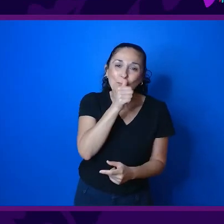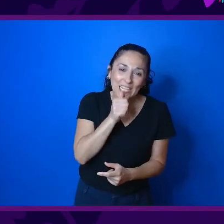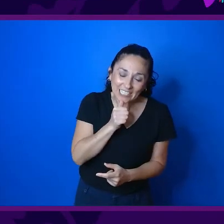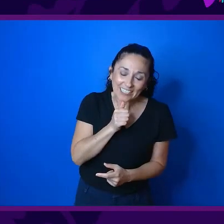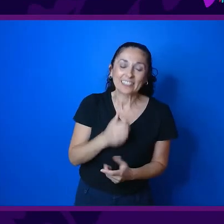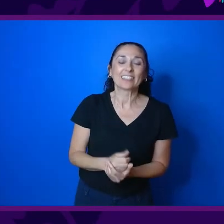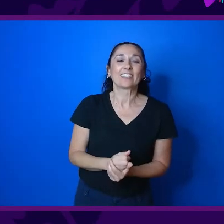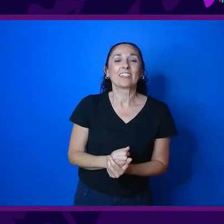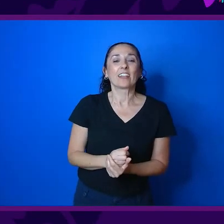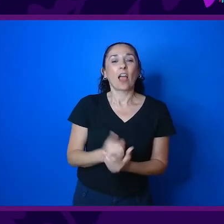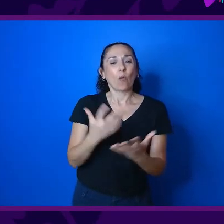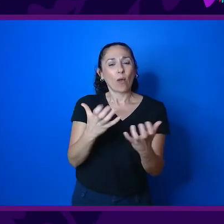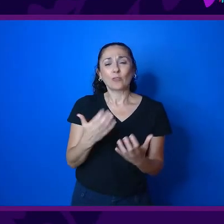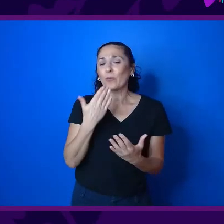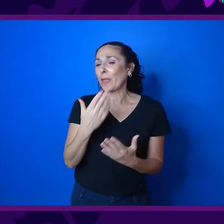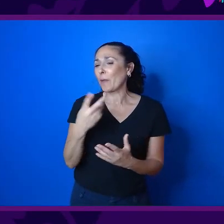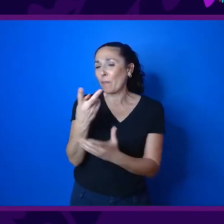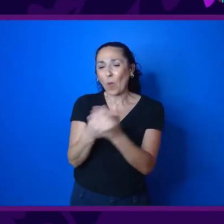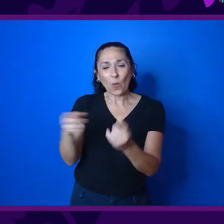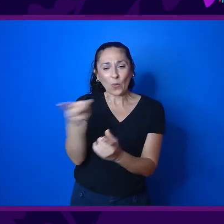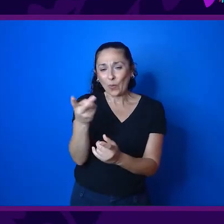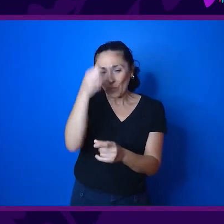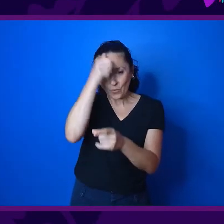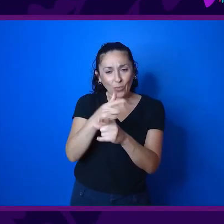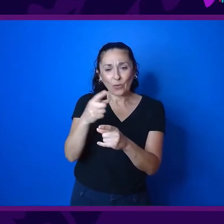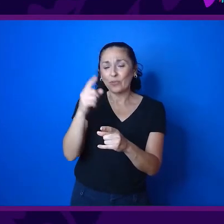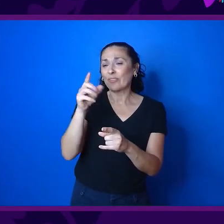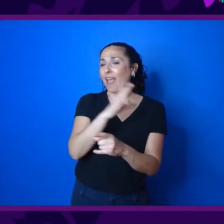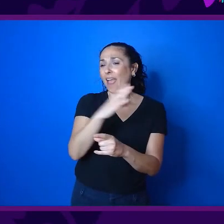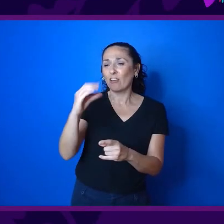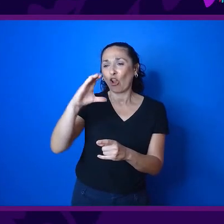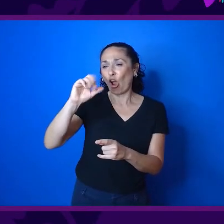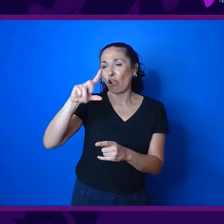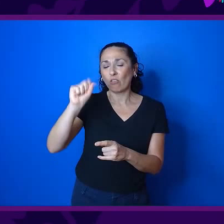Benjamin and Peter for their vision, because they were way